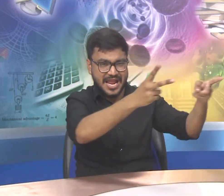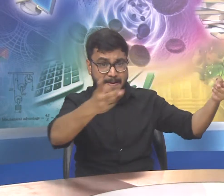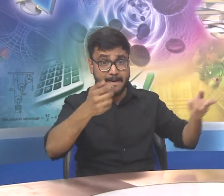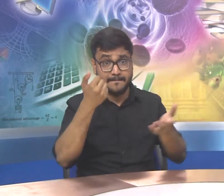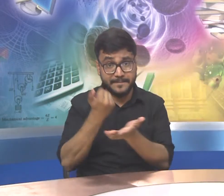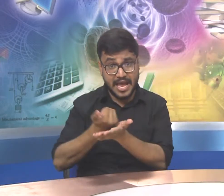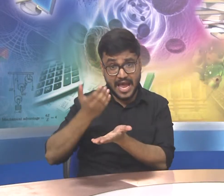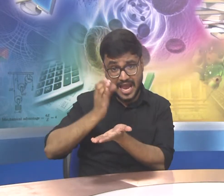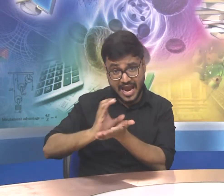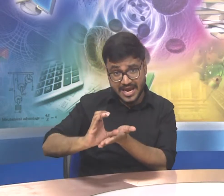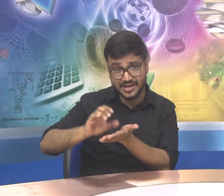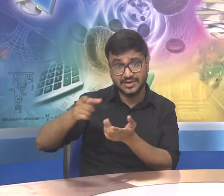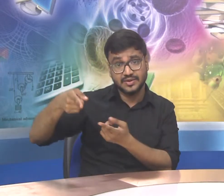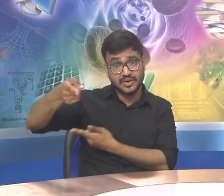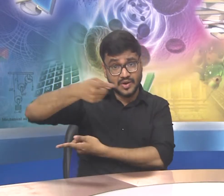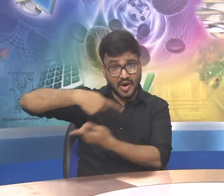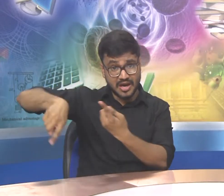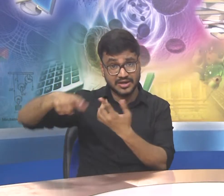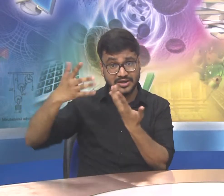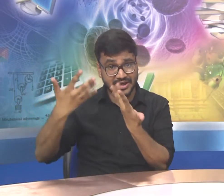Primary functions: